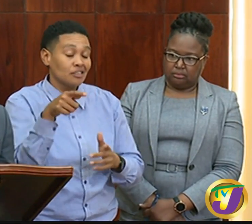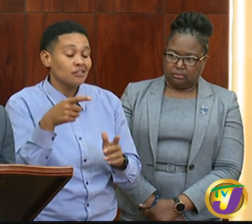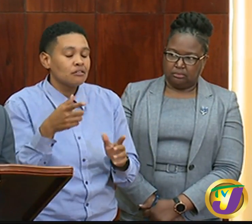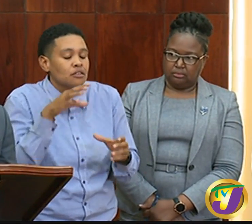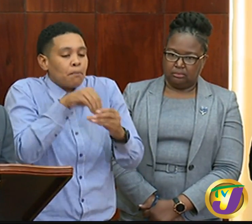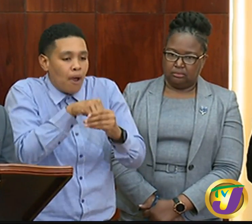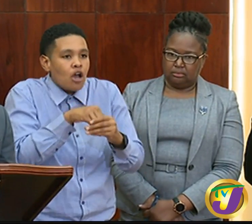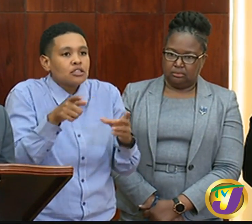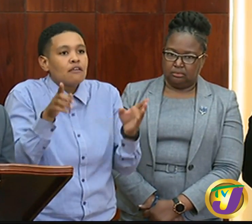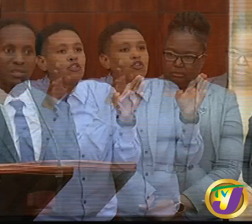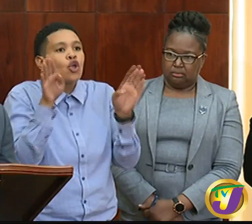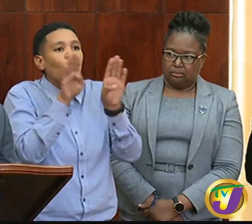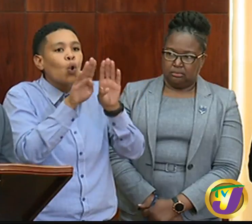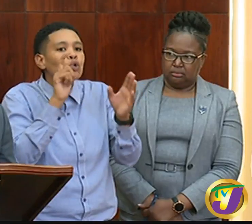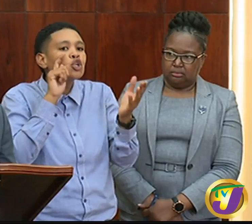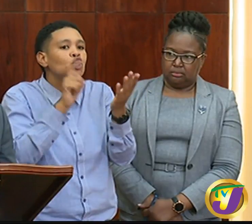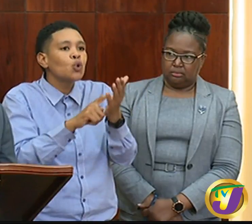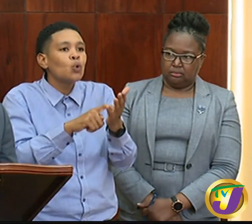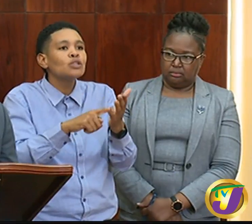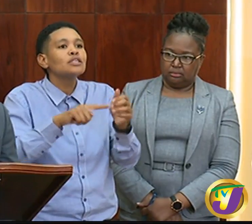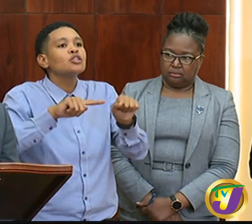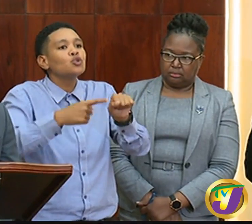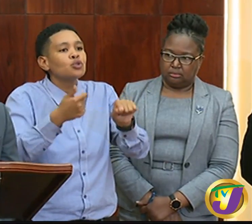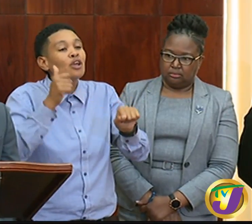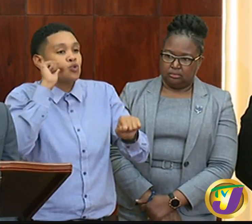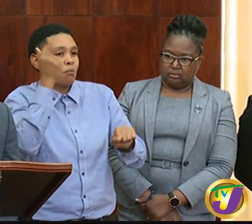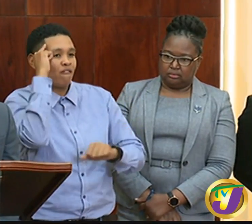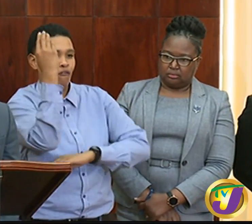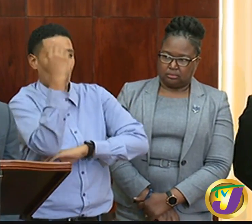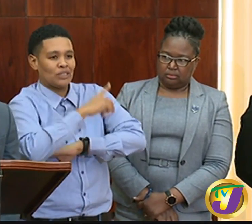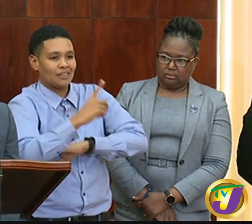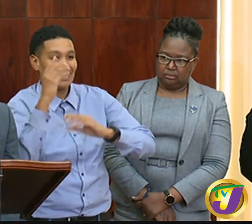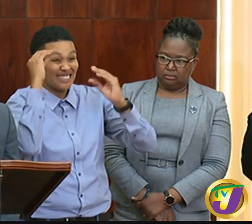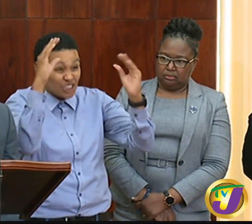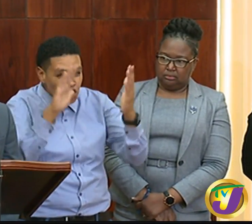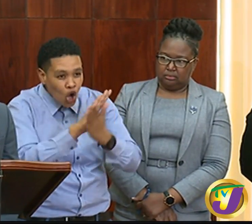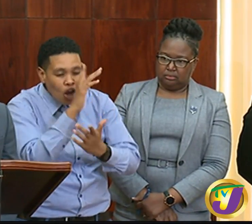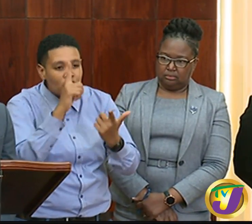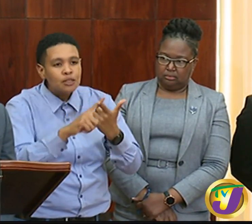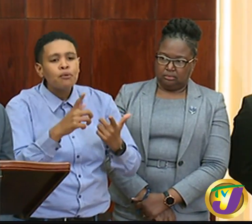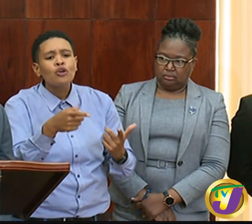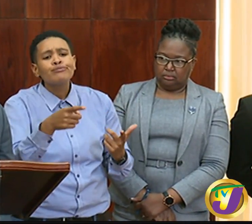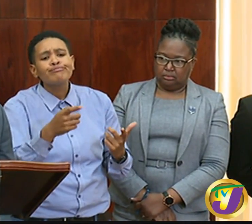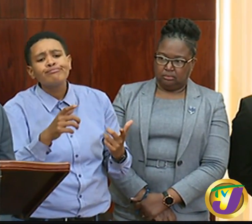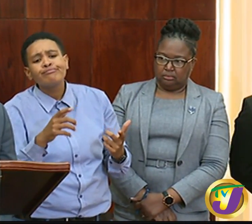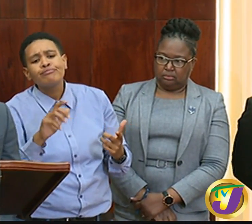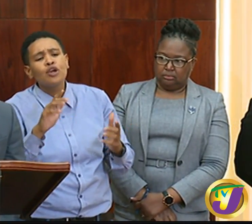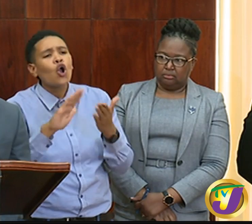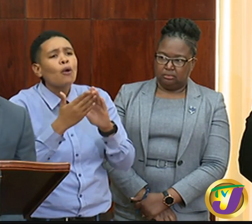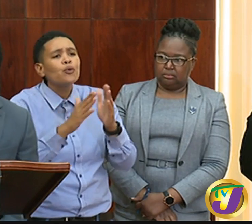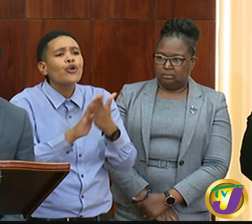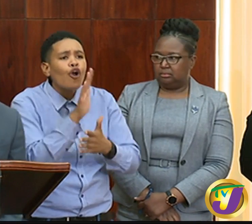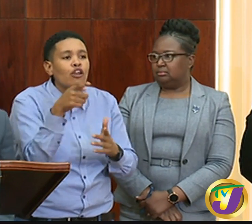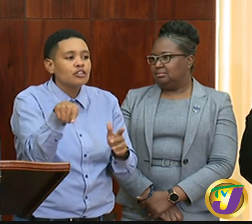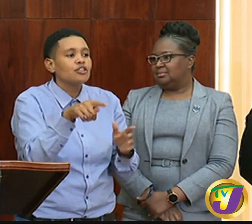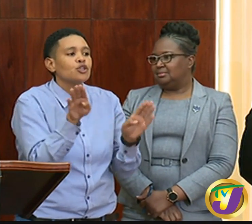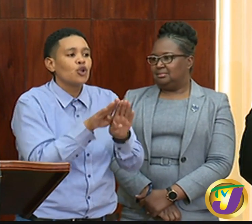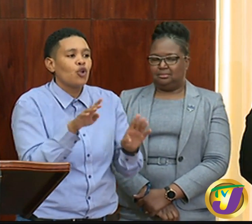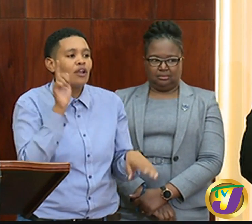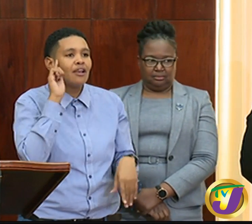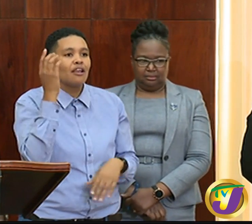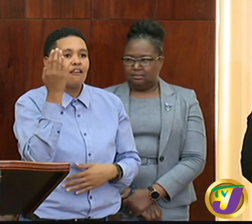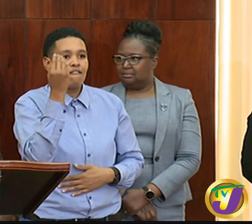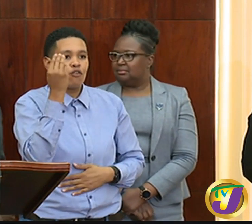fact a part of the closure notice effective tomorrow for 14 days, along with all early childhood institutions. Thank you so much, Prime